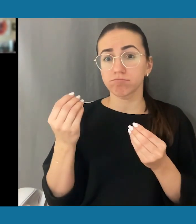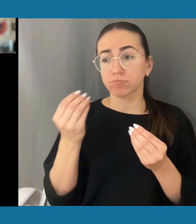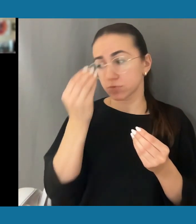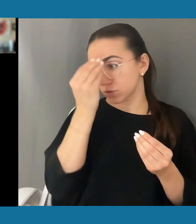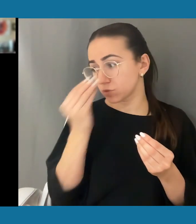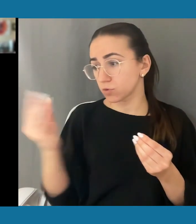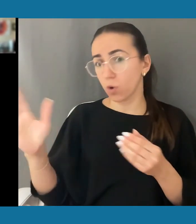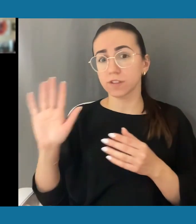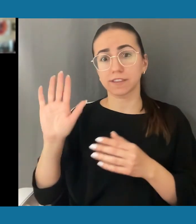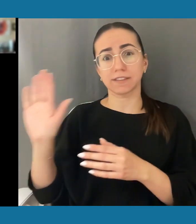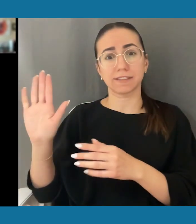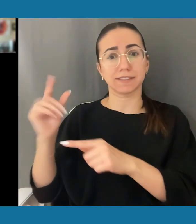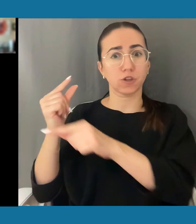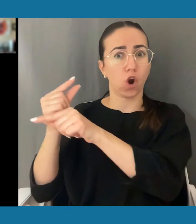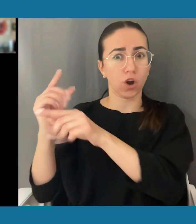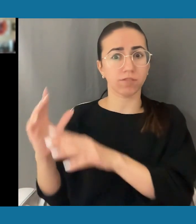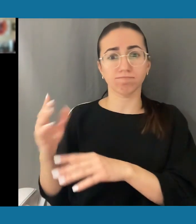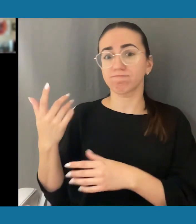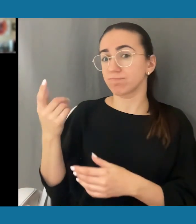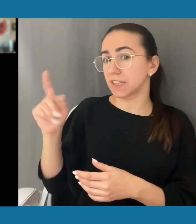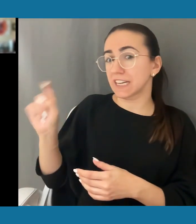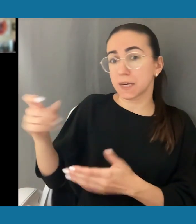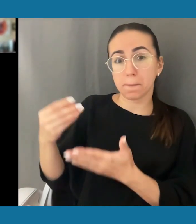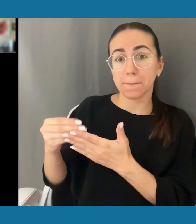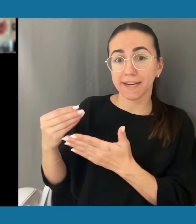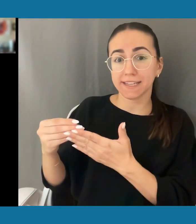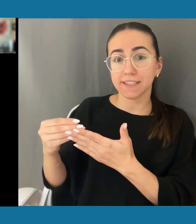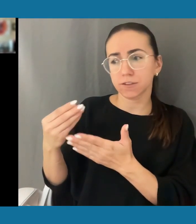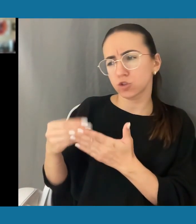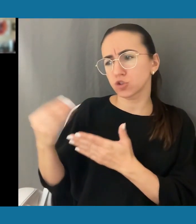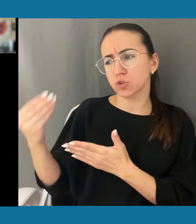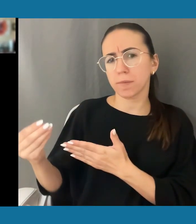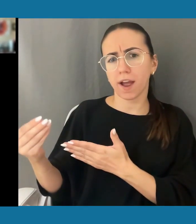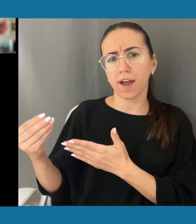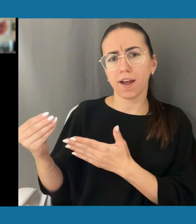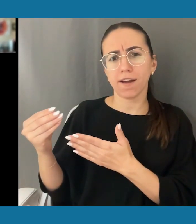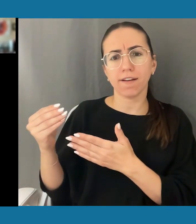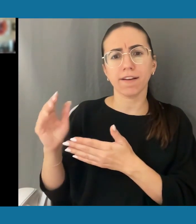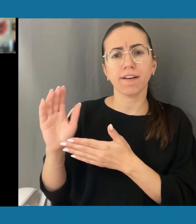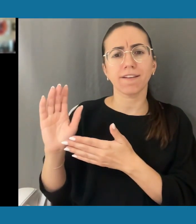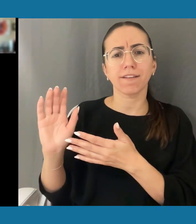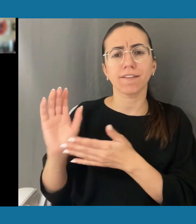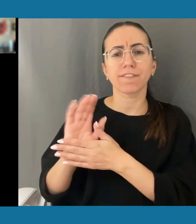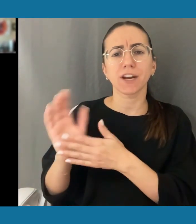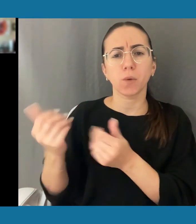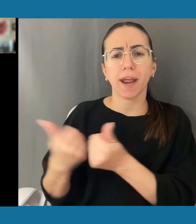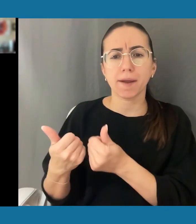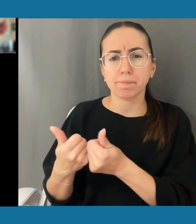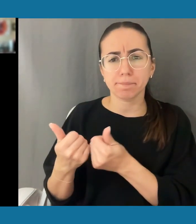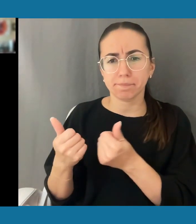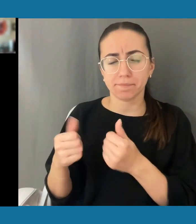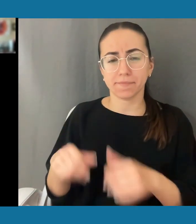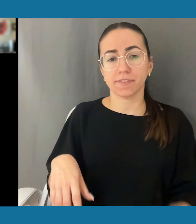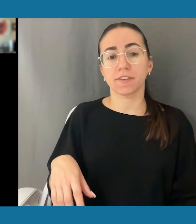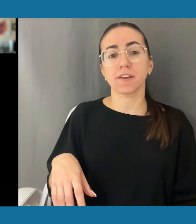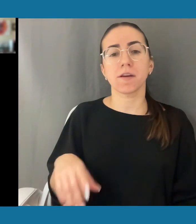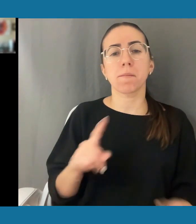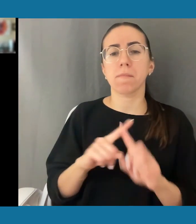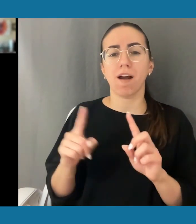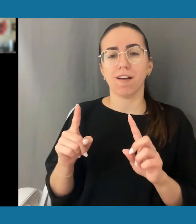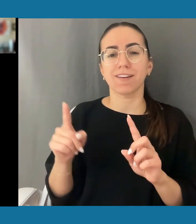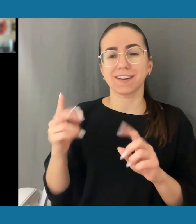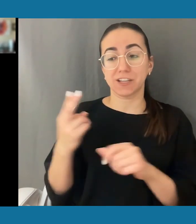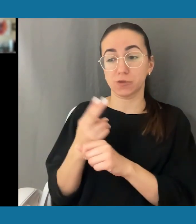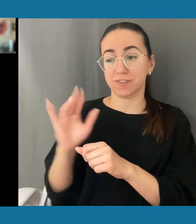he needed money to buy a video game that he wanted to play. He actually used that money to then purchase a